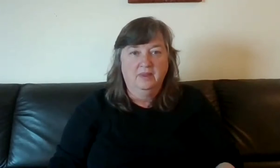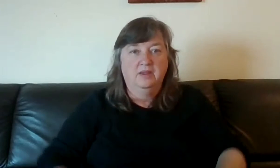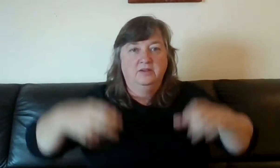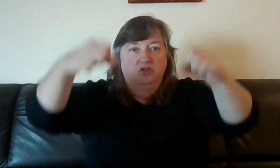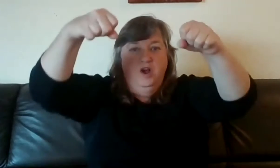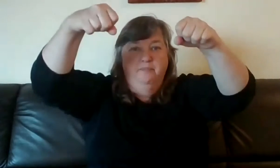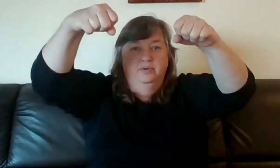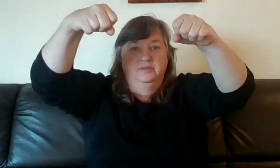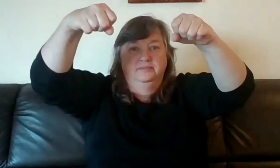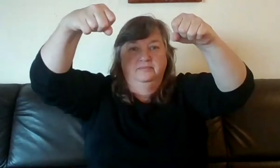Drop.